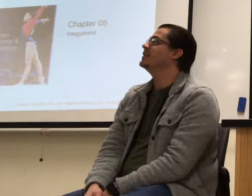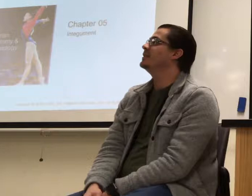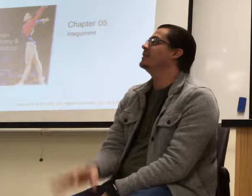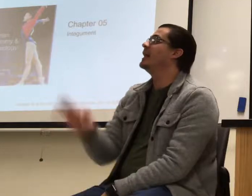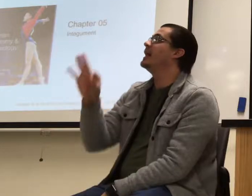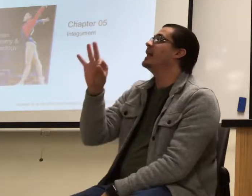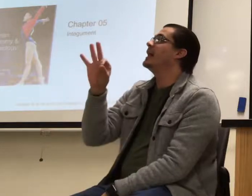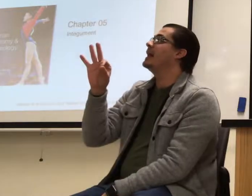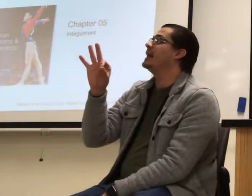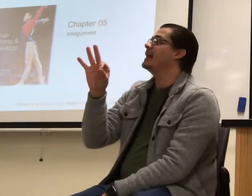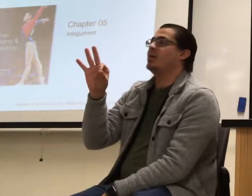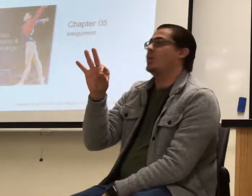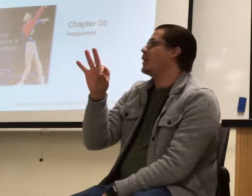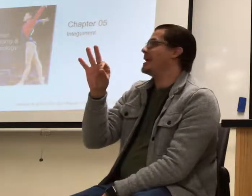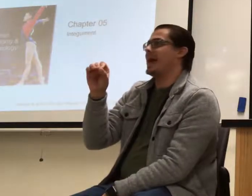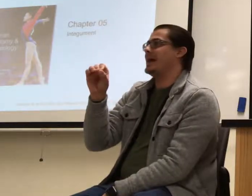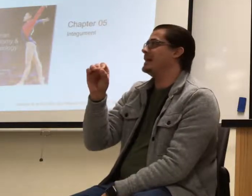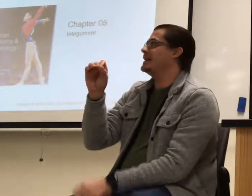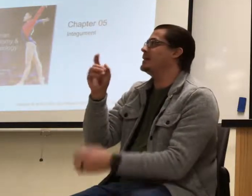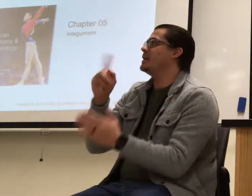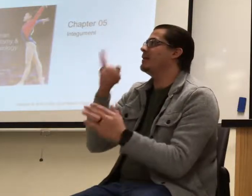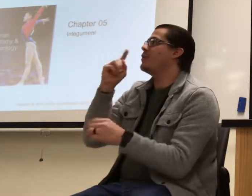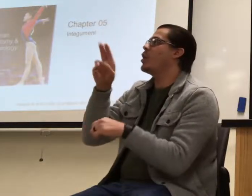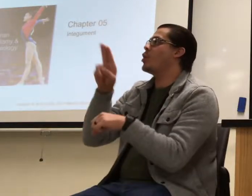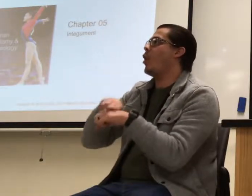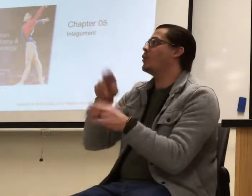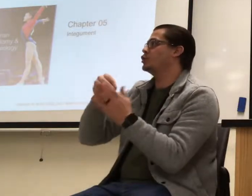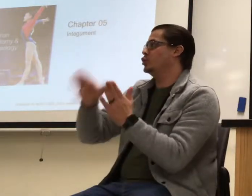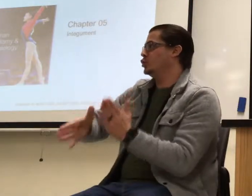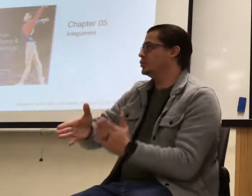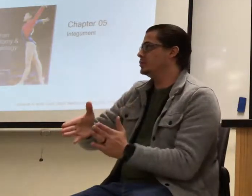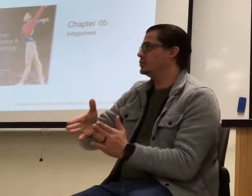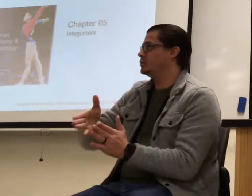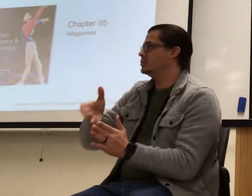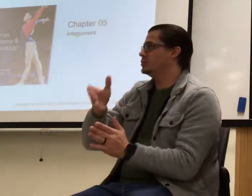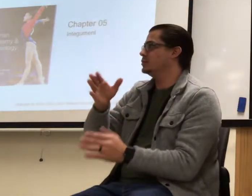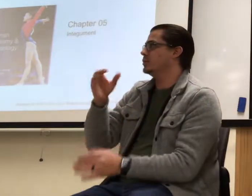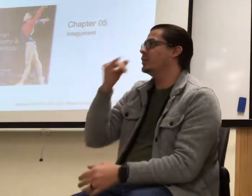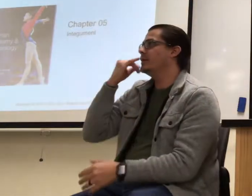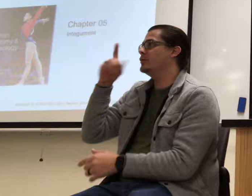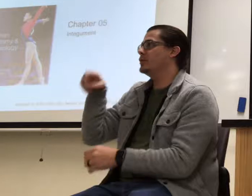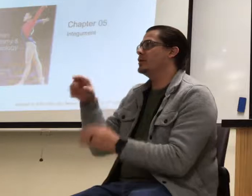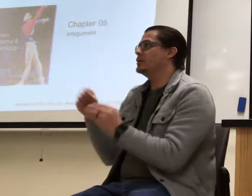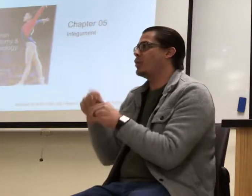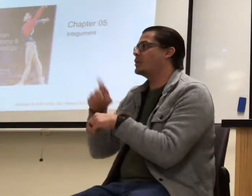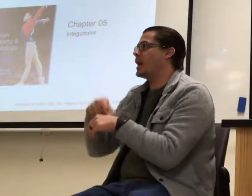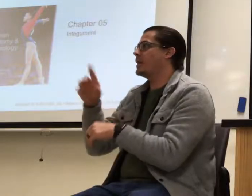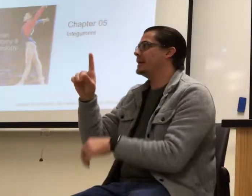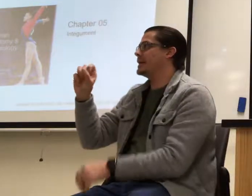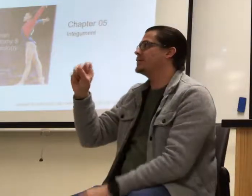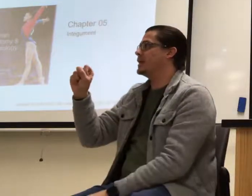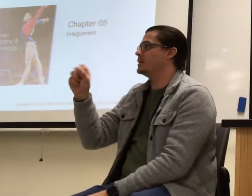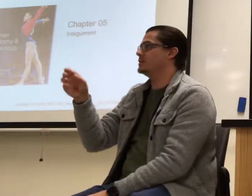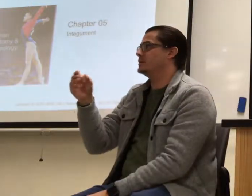That's a good question, because sometimes I put things online and students think you don't have to come to class, because that happens too, but.